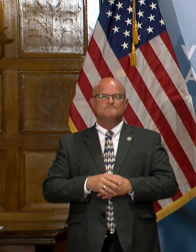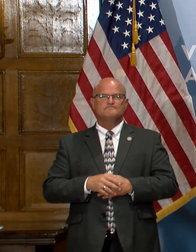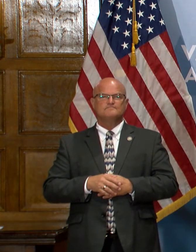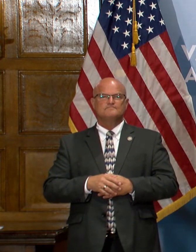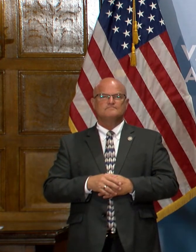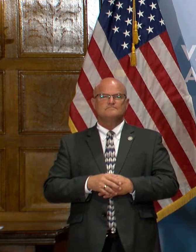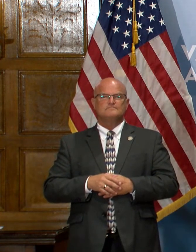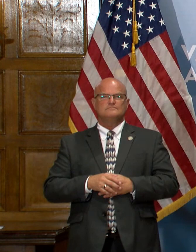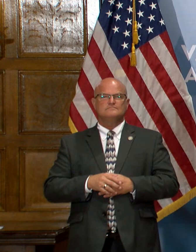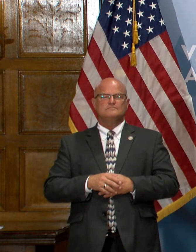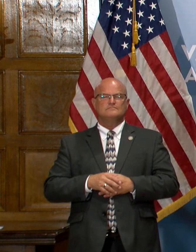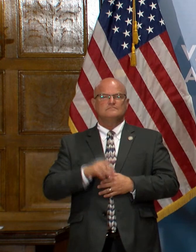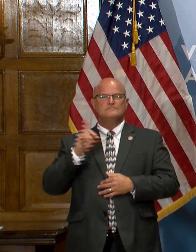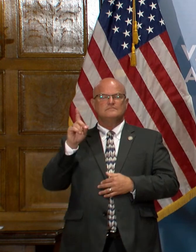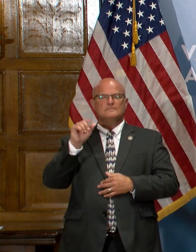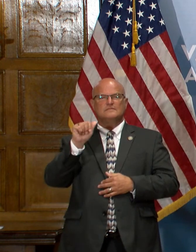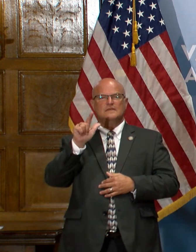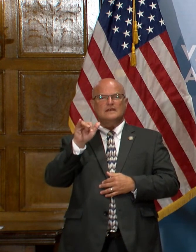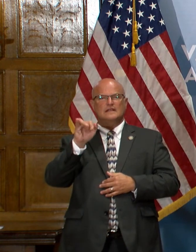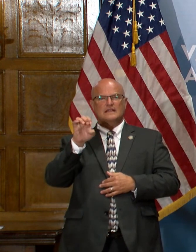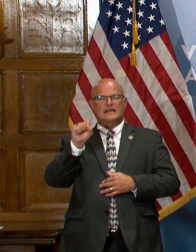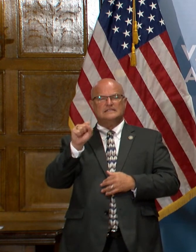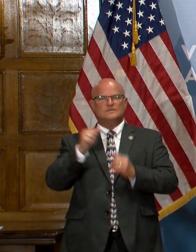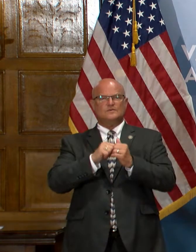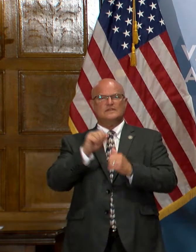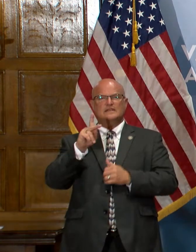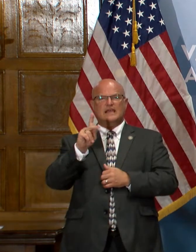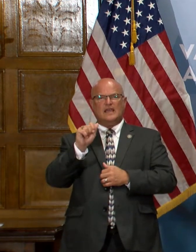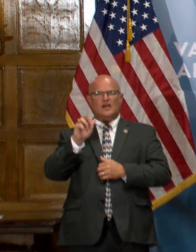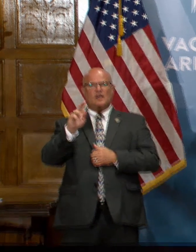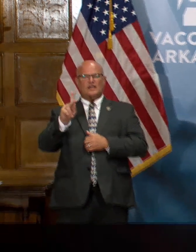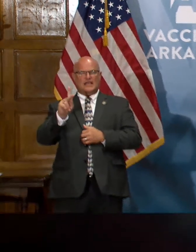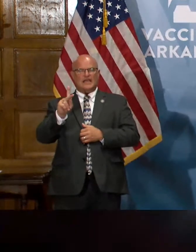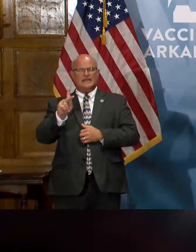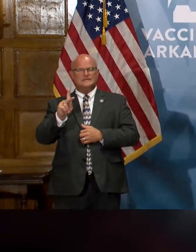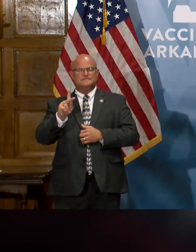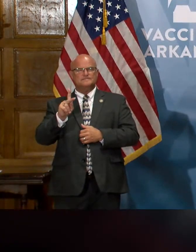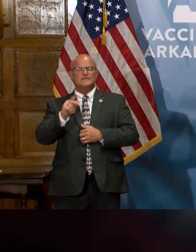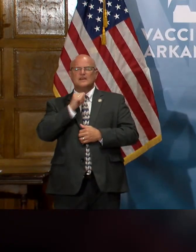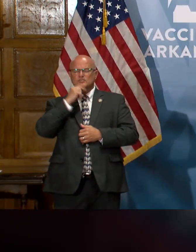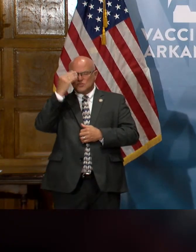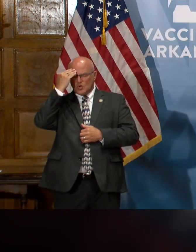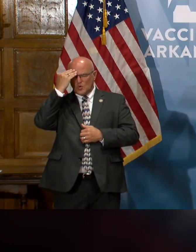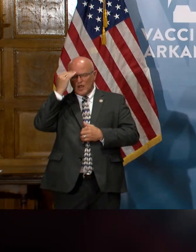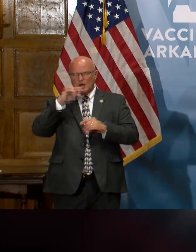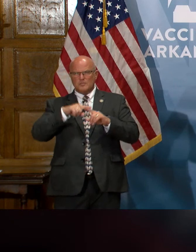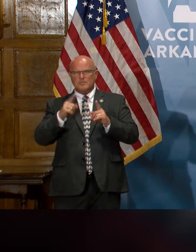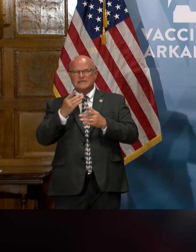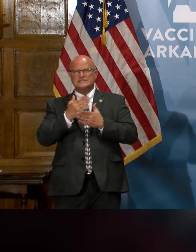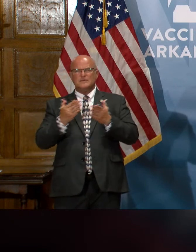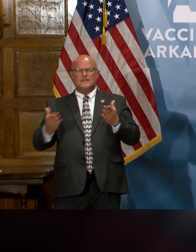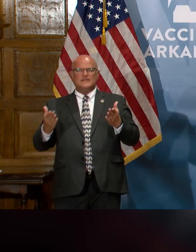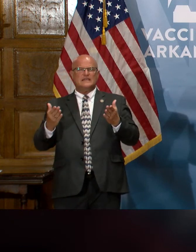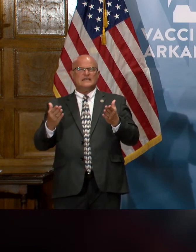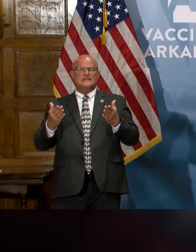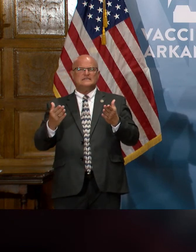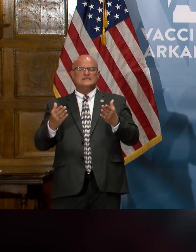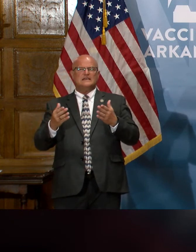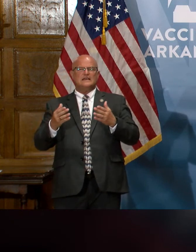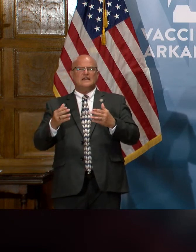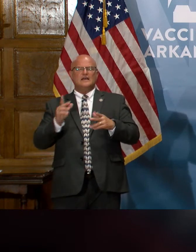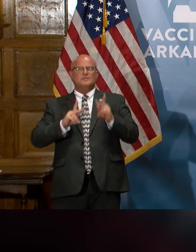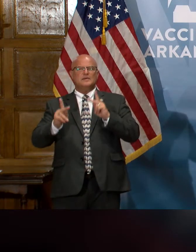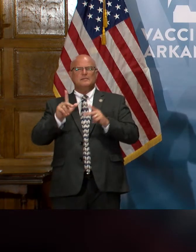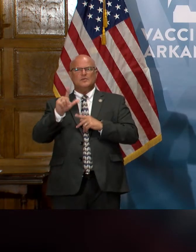Governor Hutchinson, this is Alexis Wainwright with KRK and Fox 16. Not sure if you're aware, but several families have